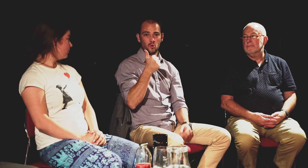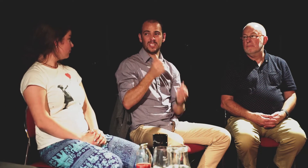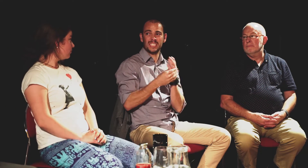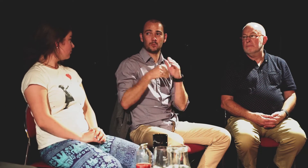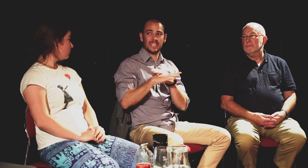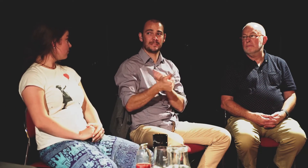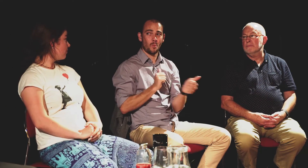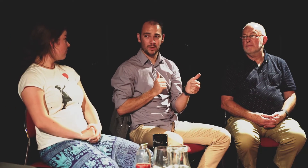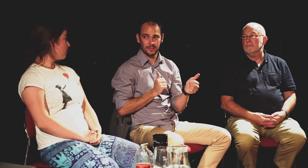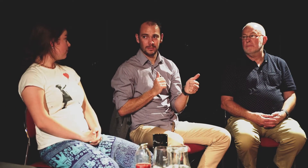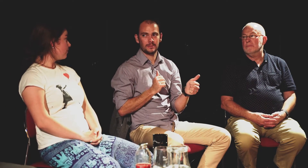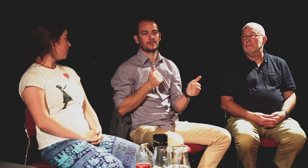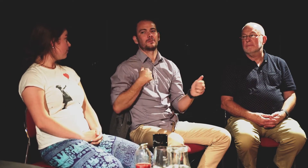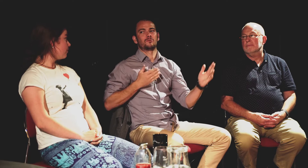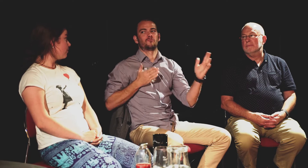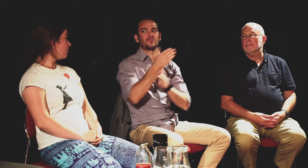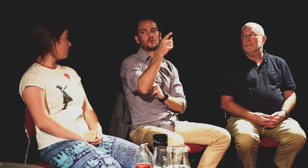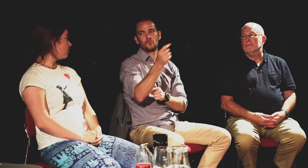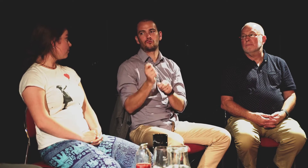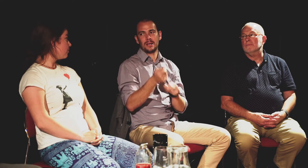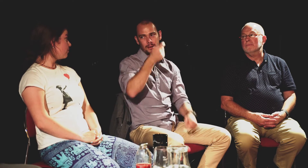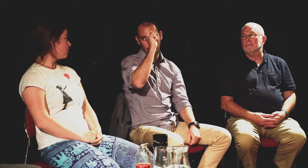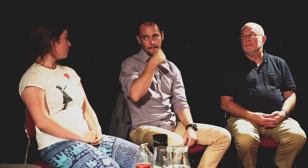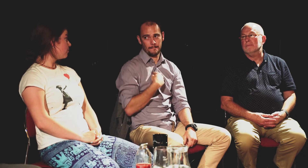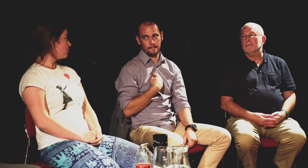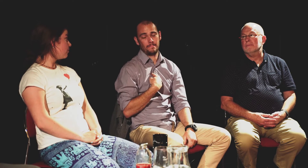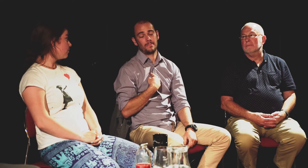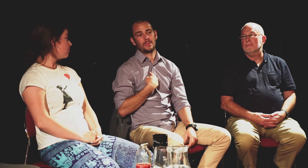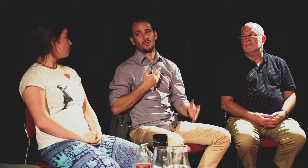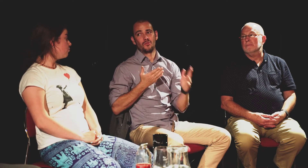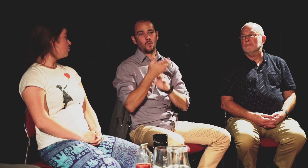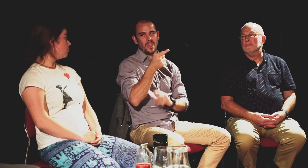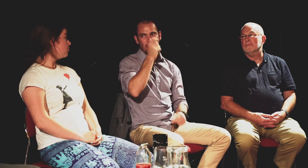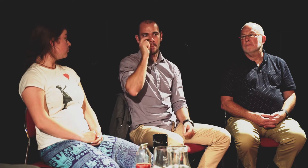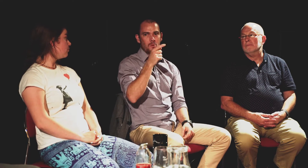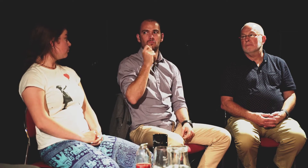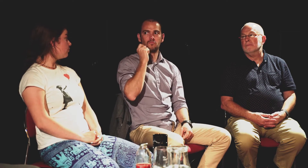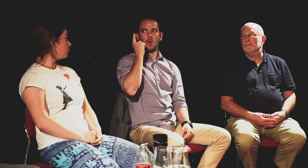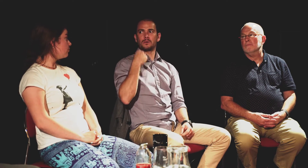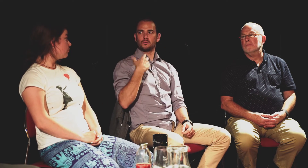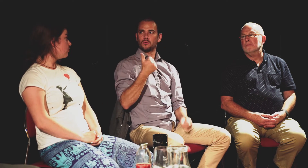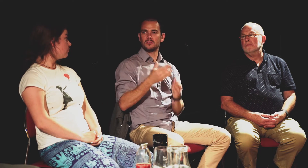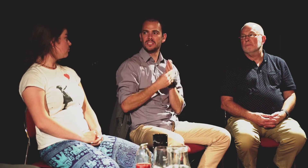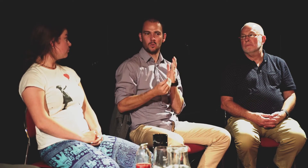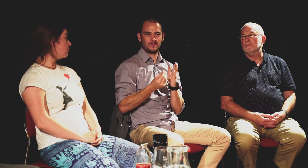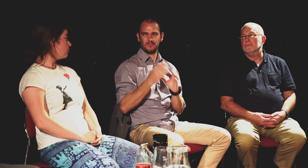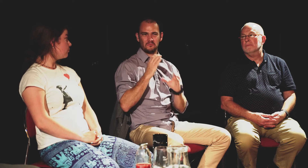Really, I think I'm lucky because I've got a lot of skills in sports, so I really enjoy that, and I went to a cricket